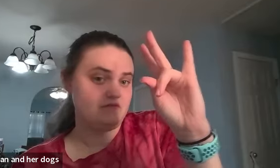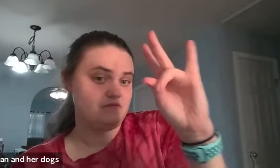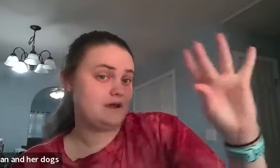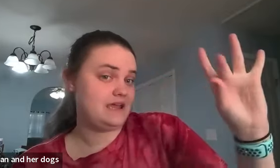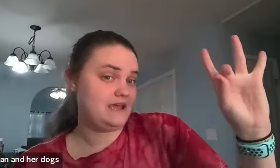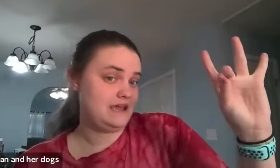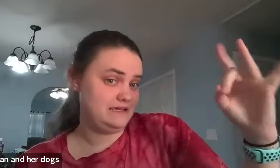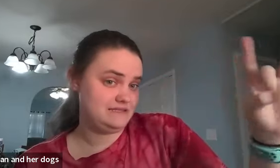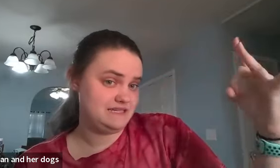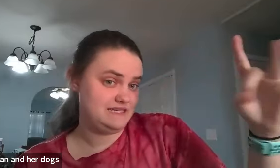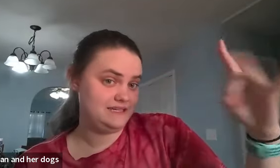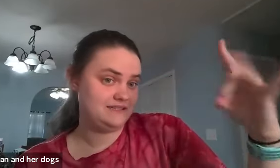our 18,